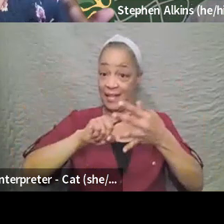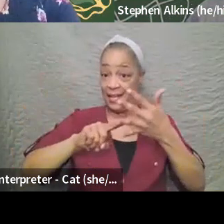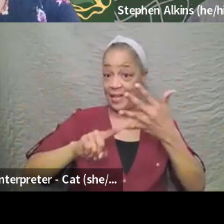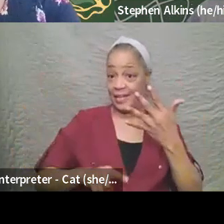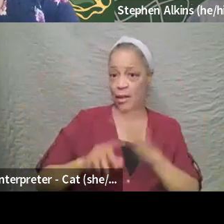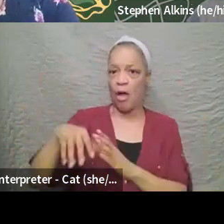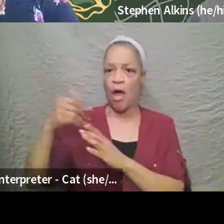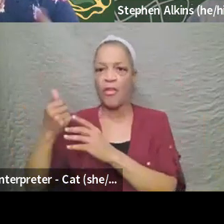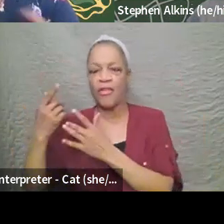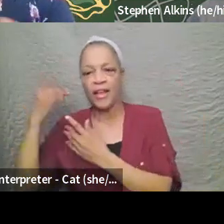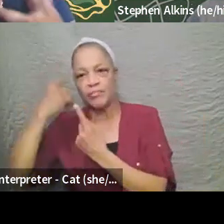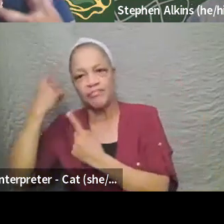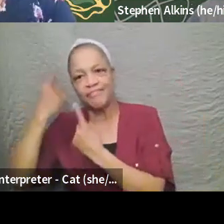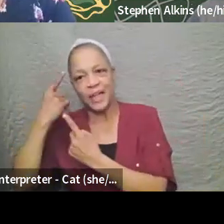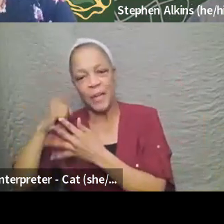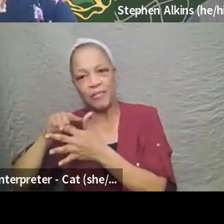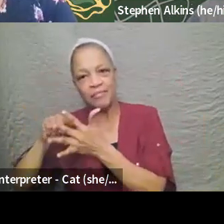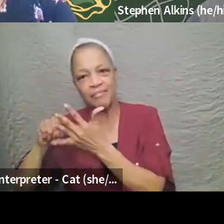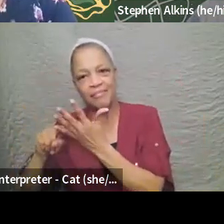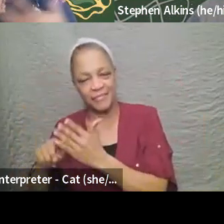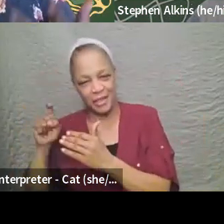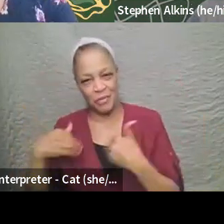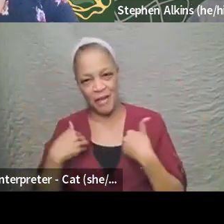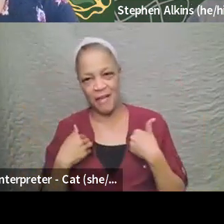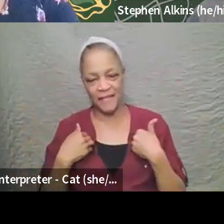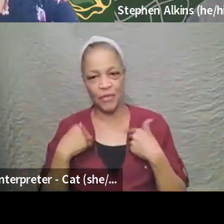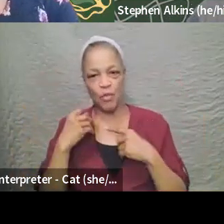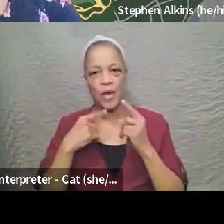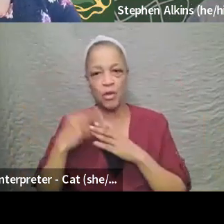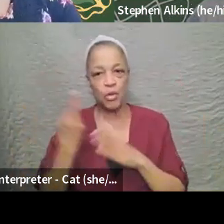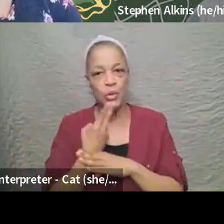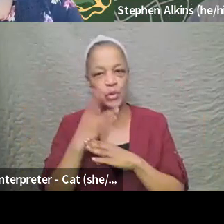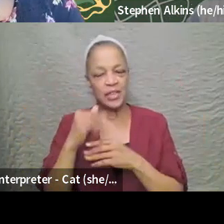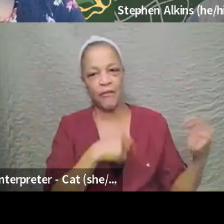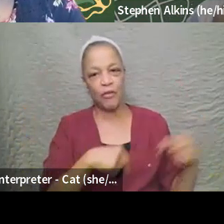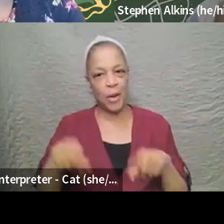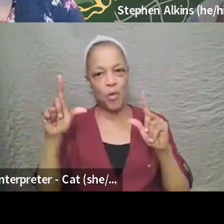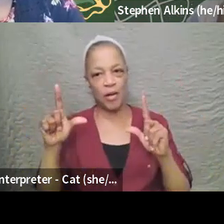other considerations that you need to have when using it.